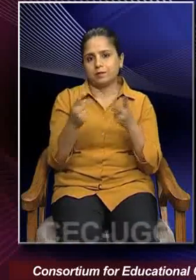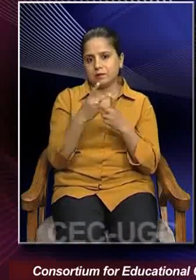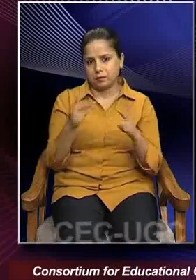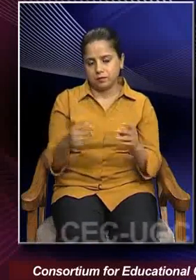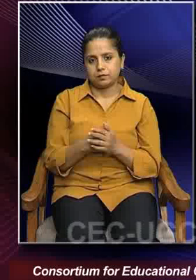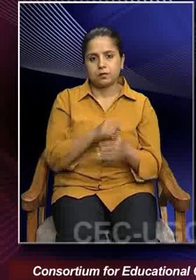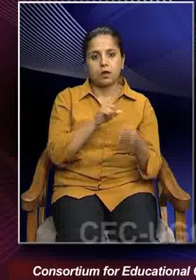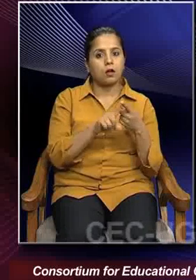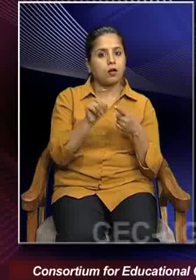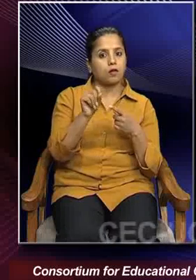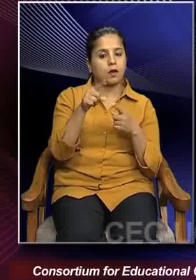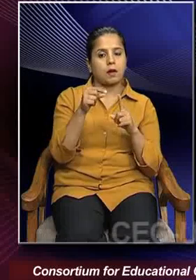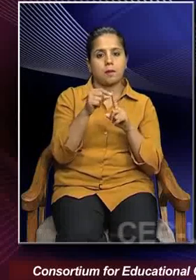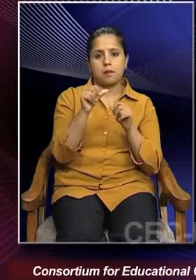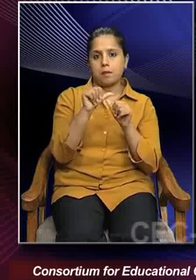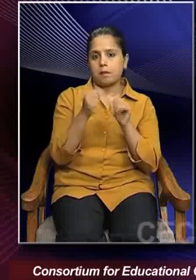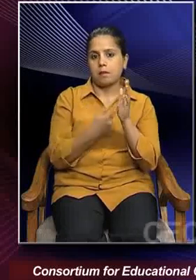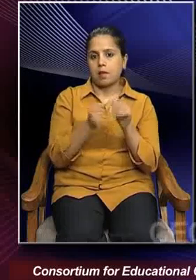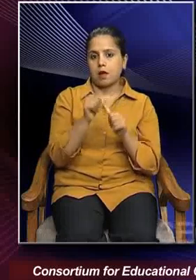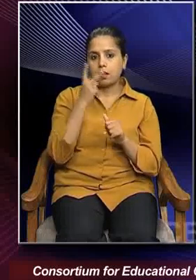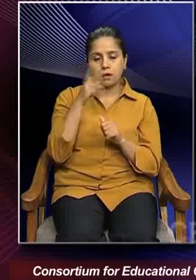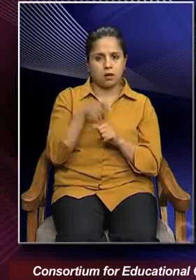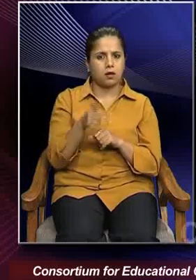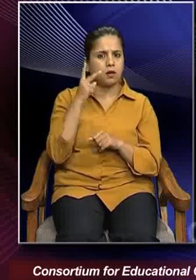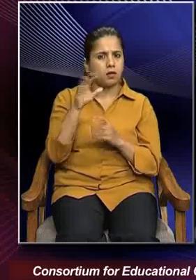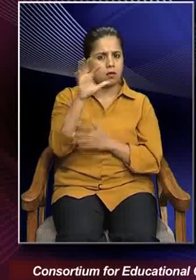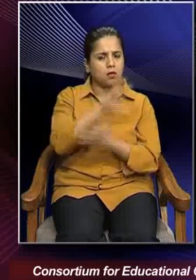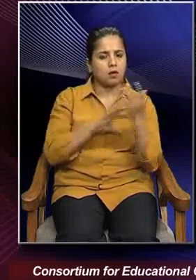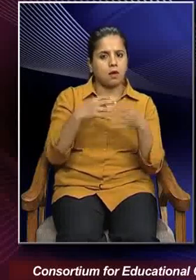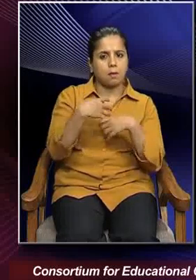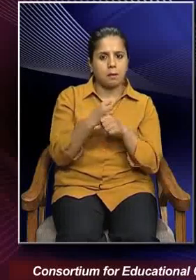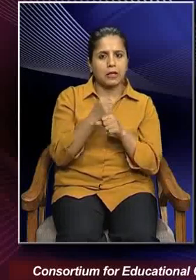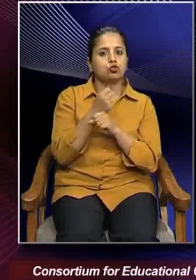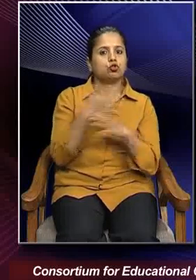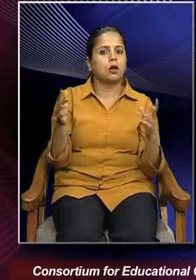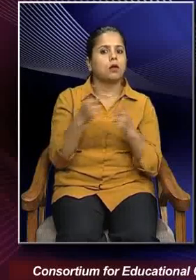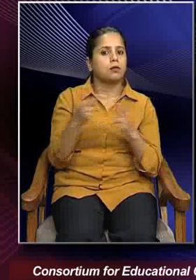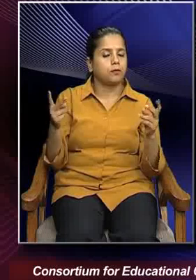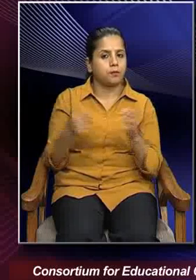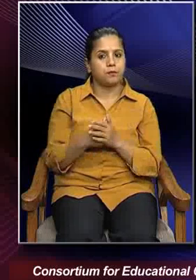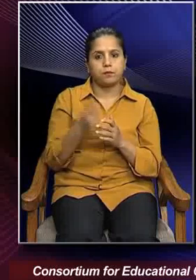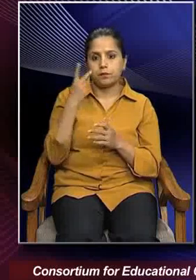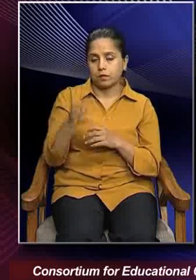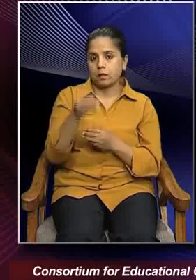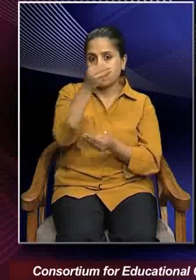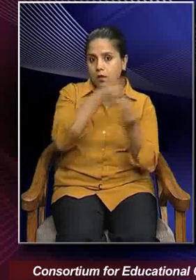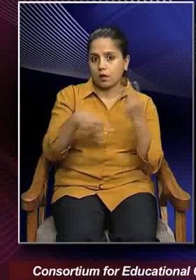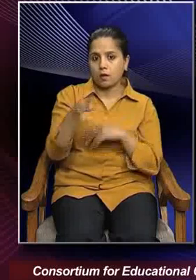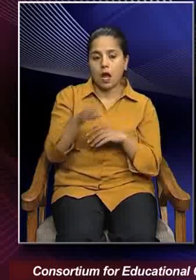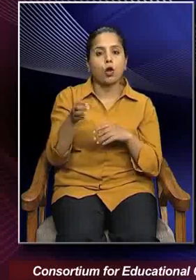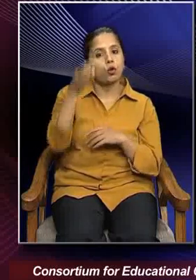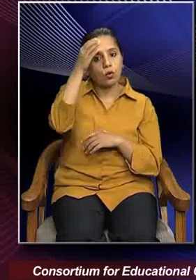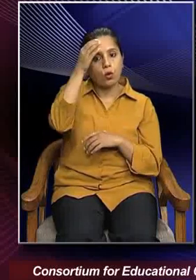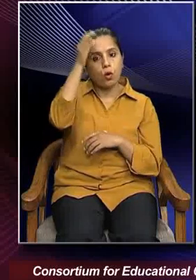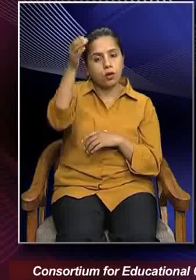The first, which is the para, is the most comprehensive form of generality. It encompasses concepts that